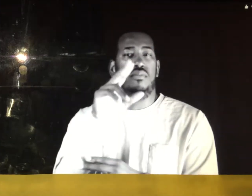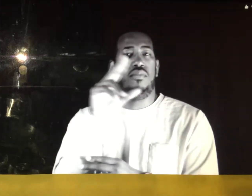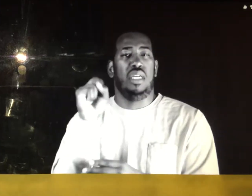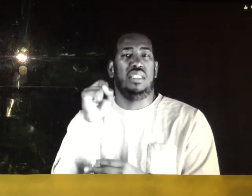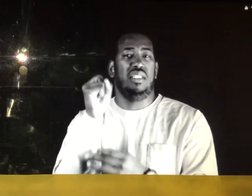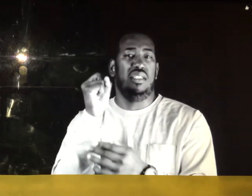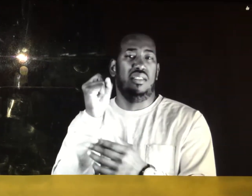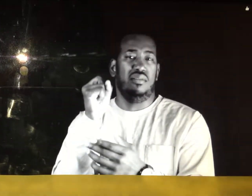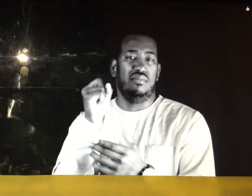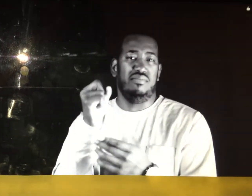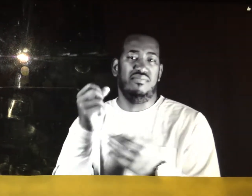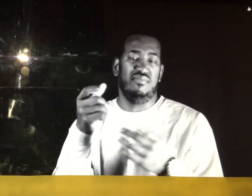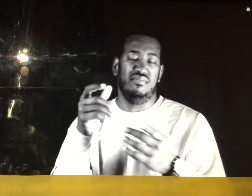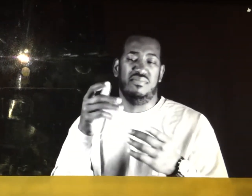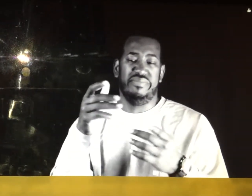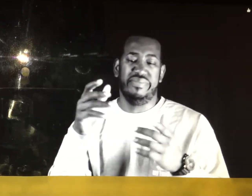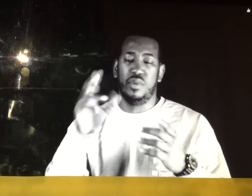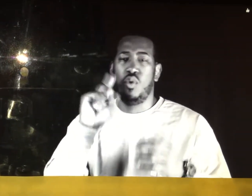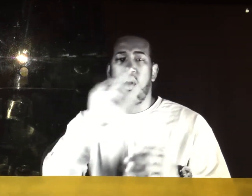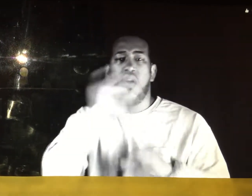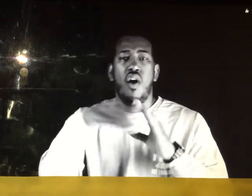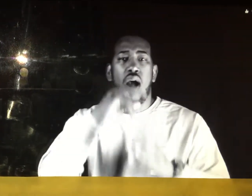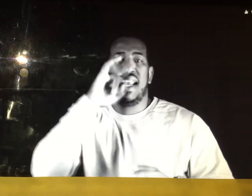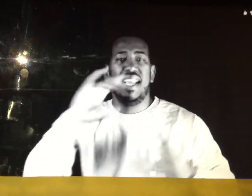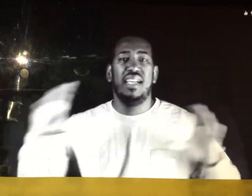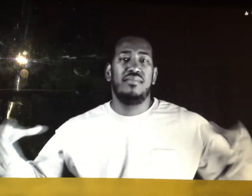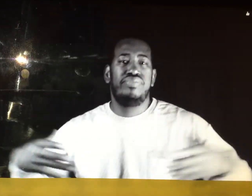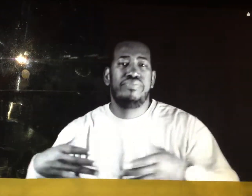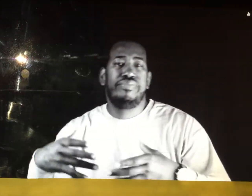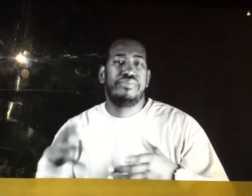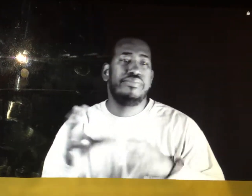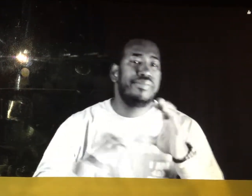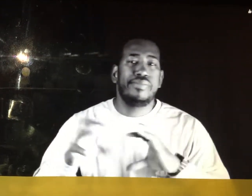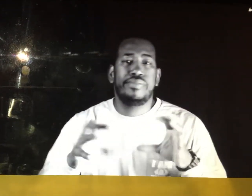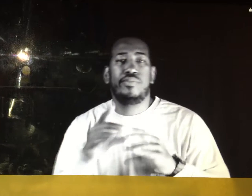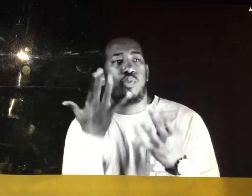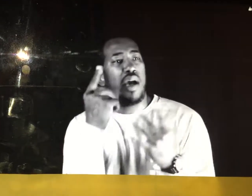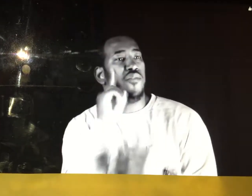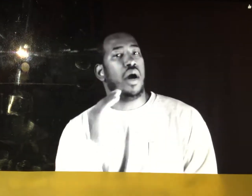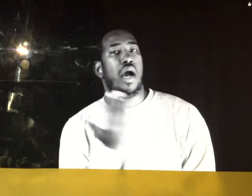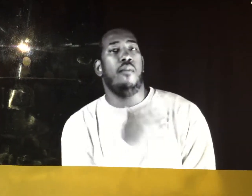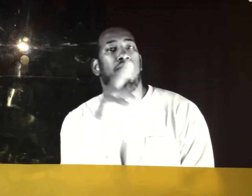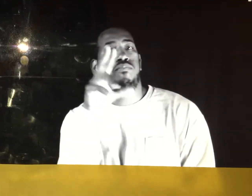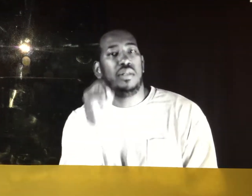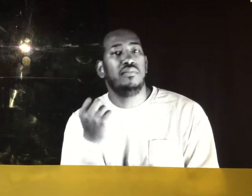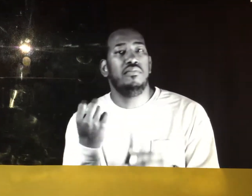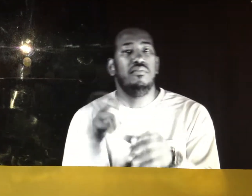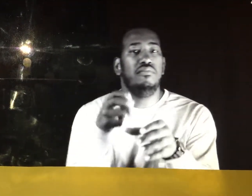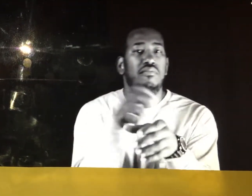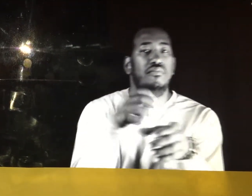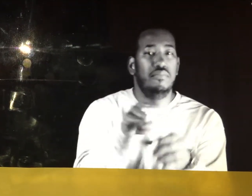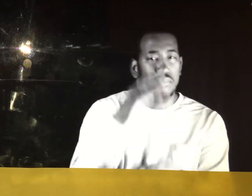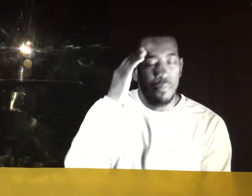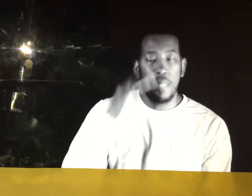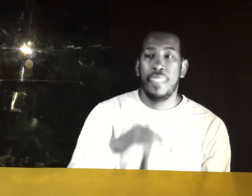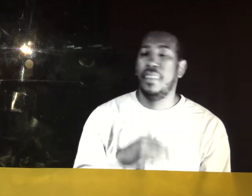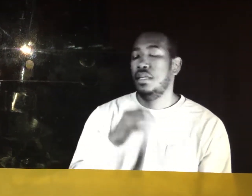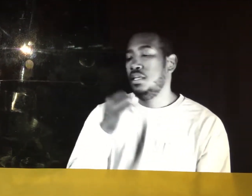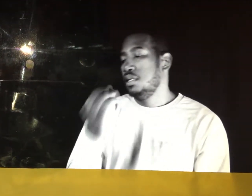I went to like an after-school program, where a bunch of kids would get together and get